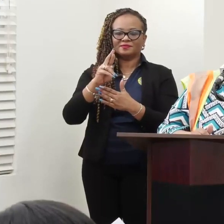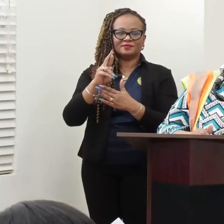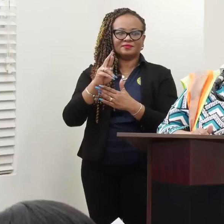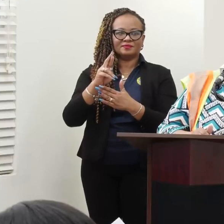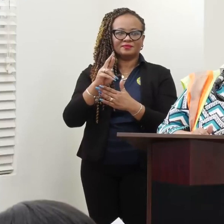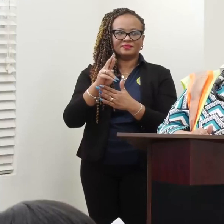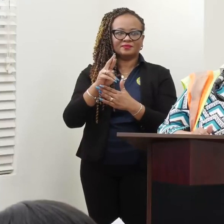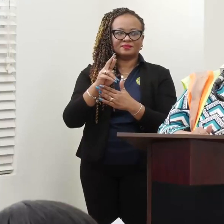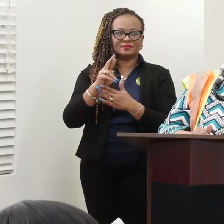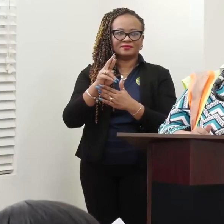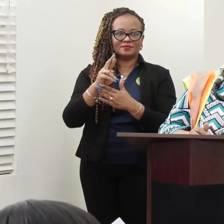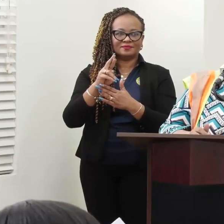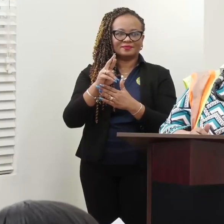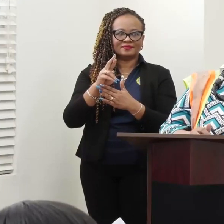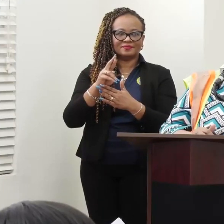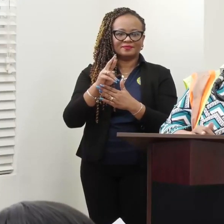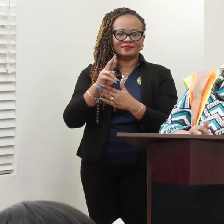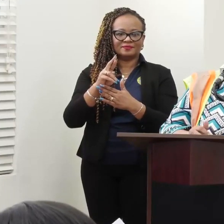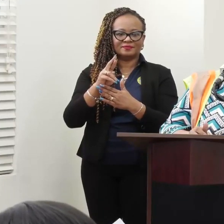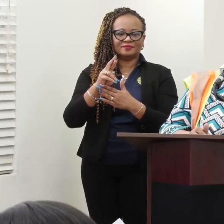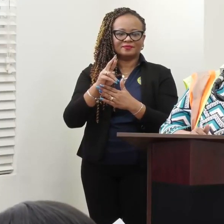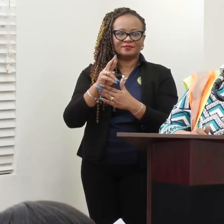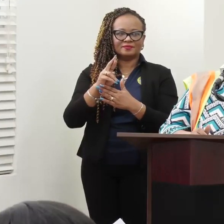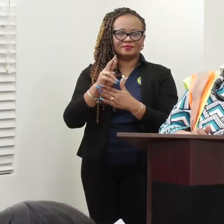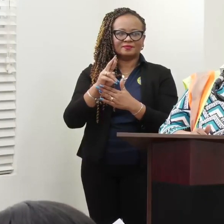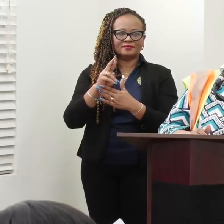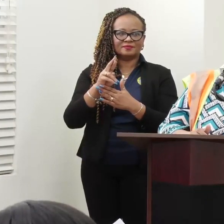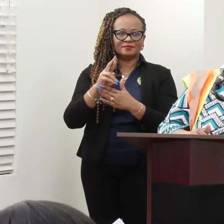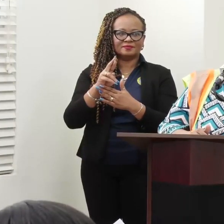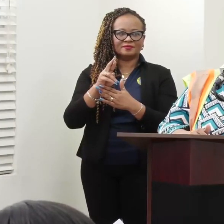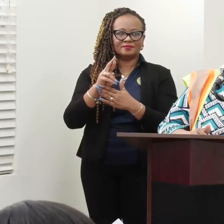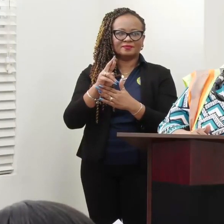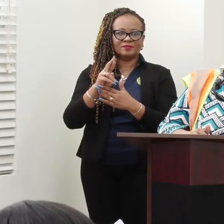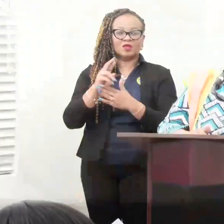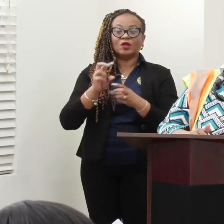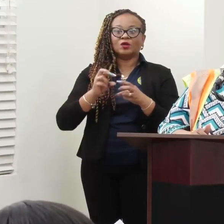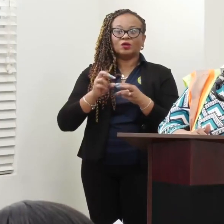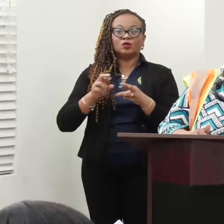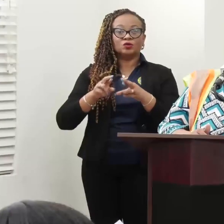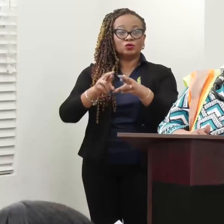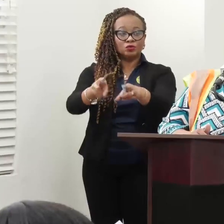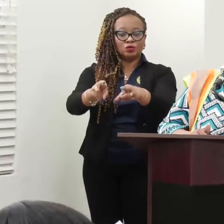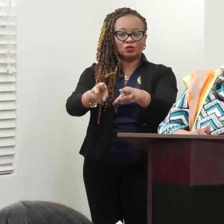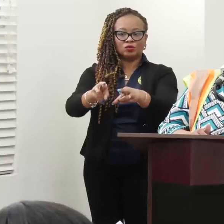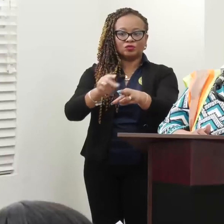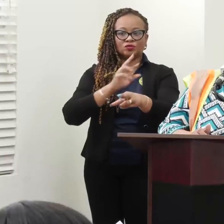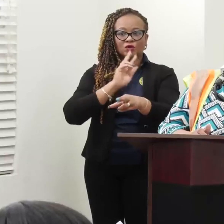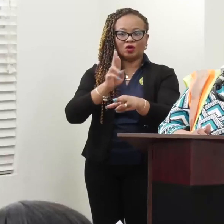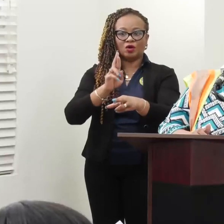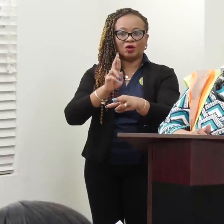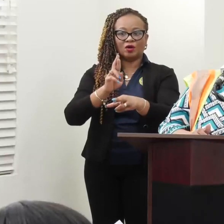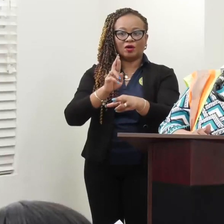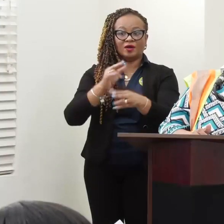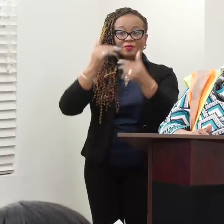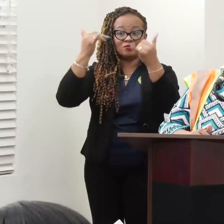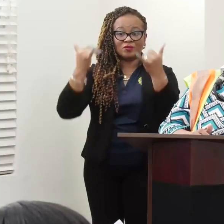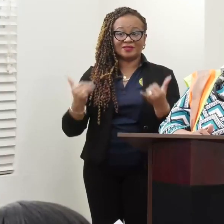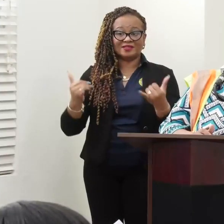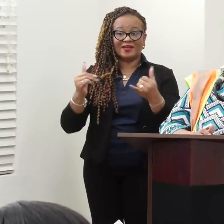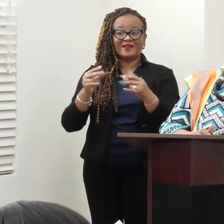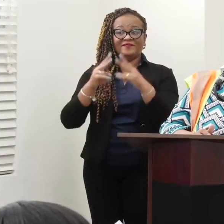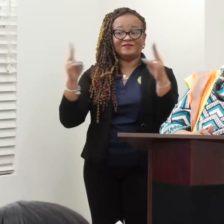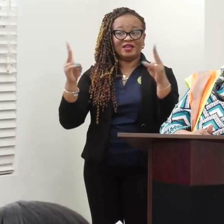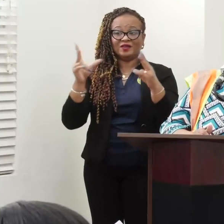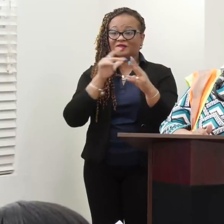route pour Awaki, na Gambia. The roads are at present